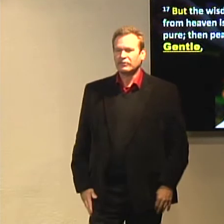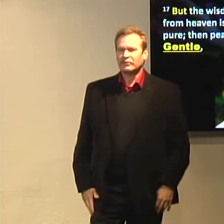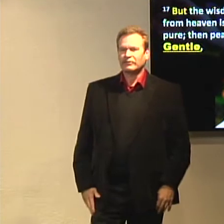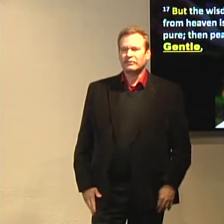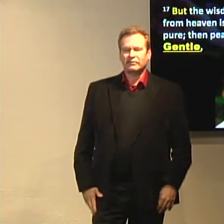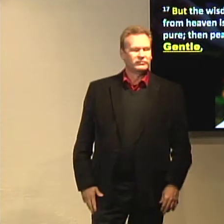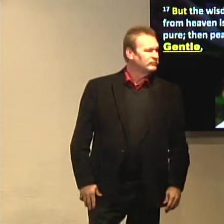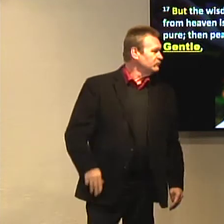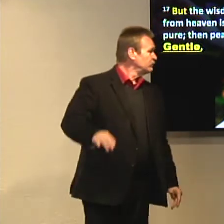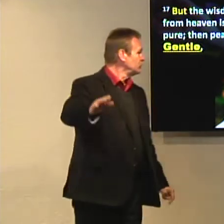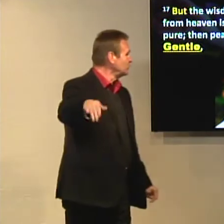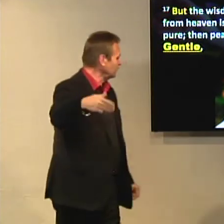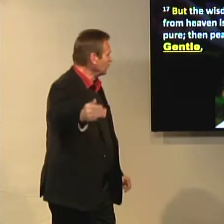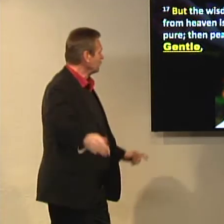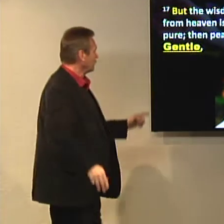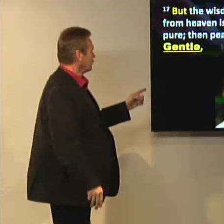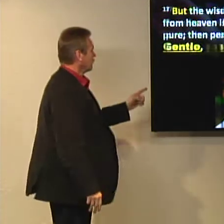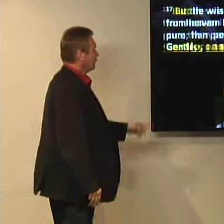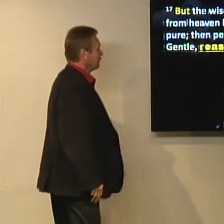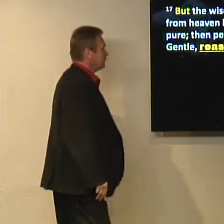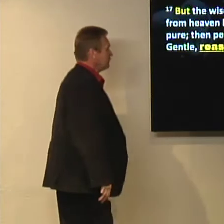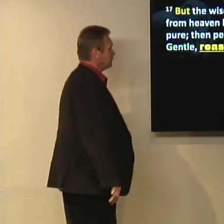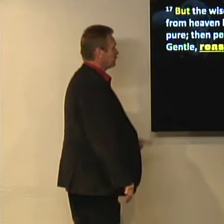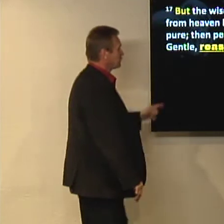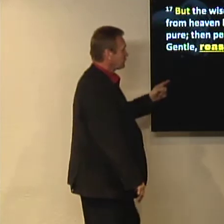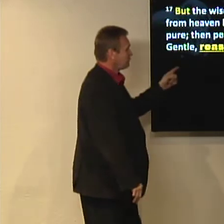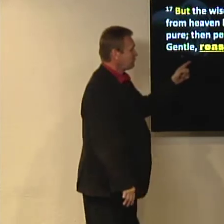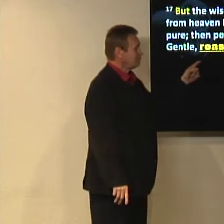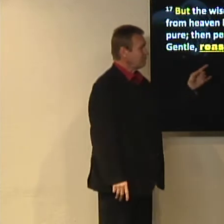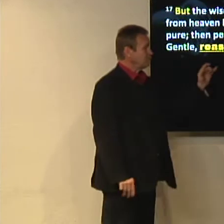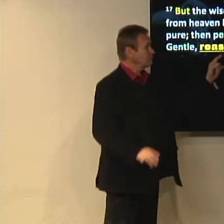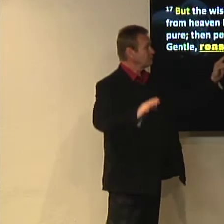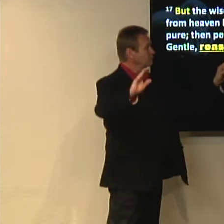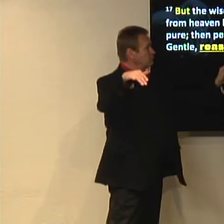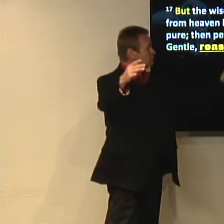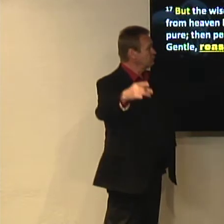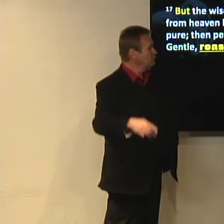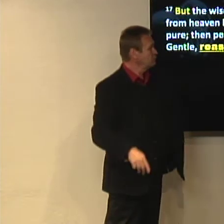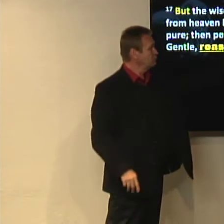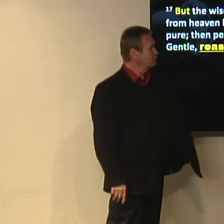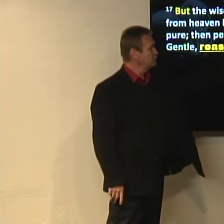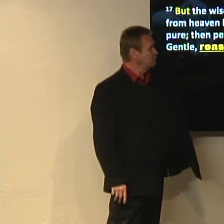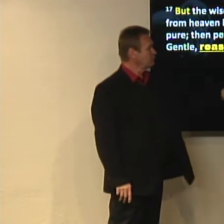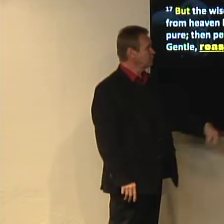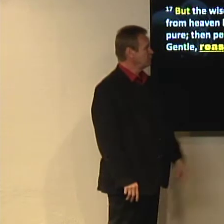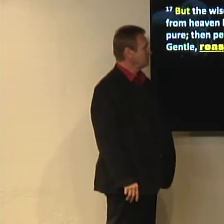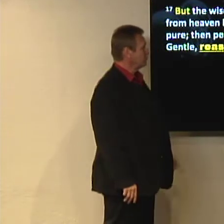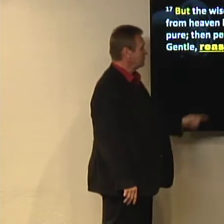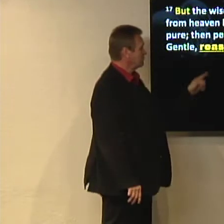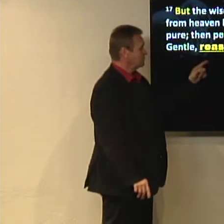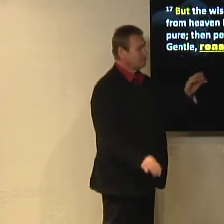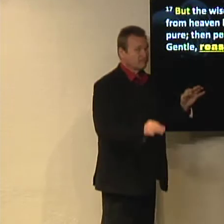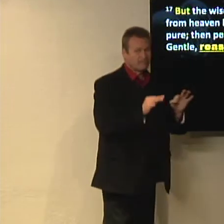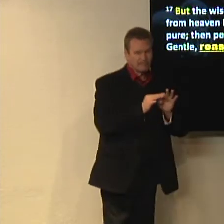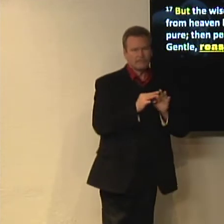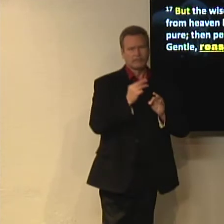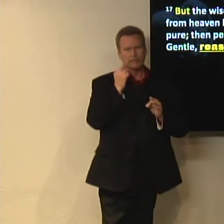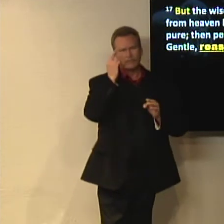this person had practiced this gentility, this meekness, that wouldn't have happened. So we look to